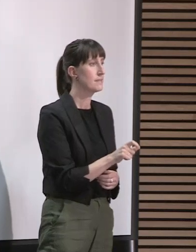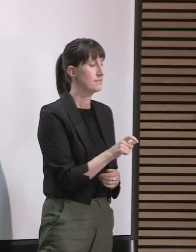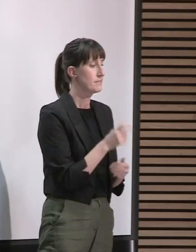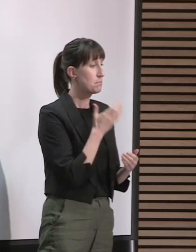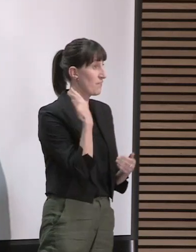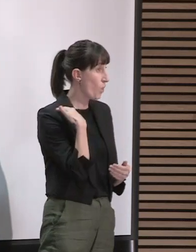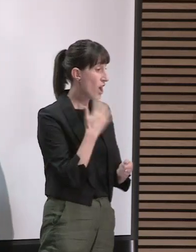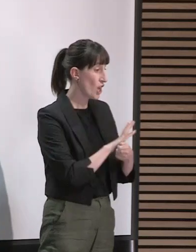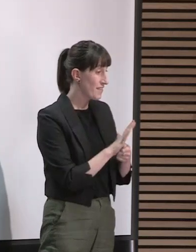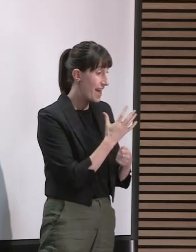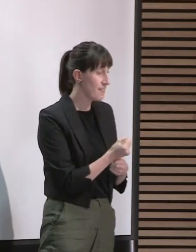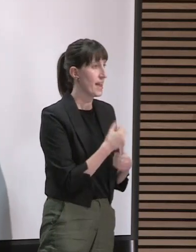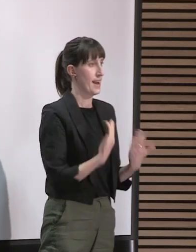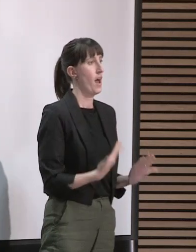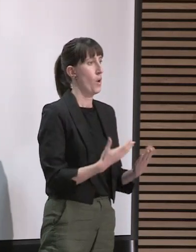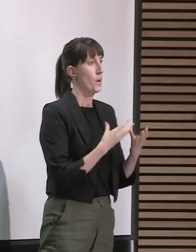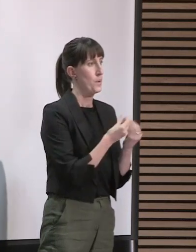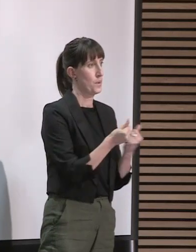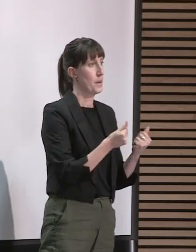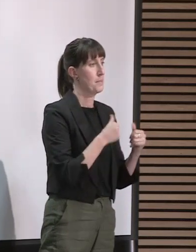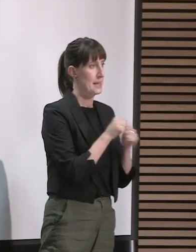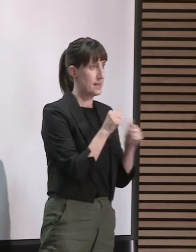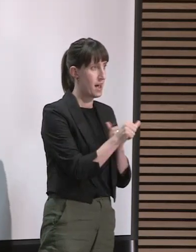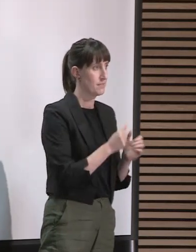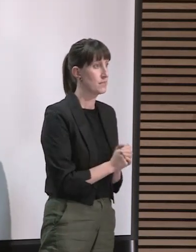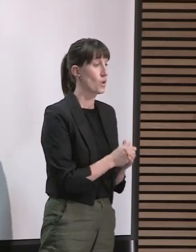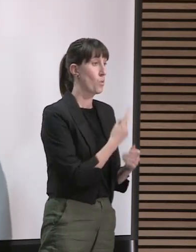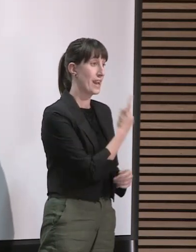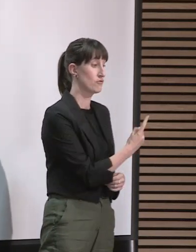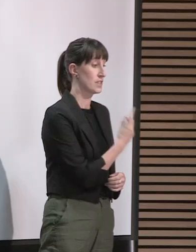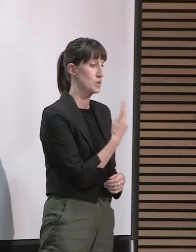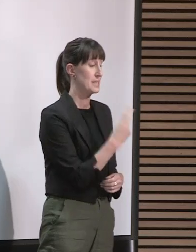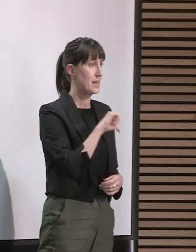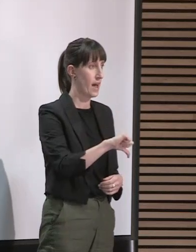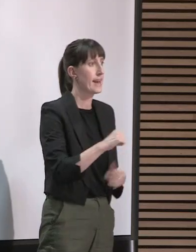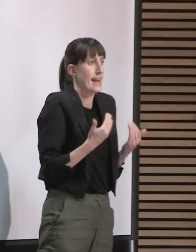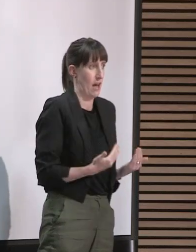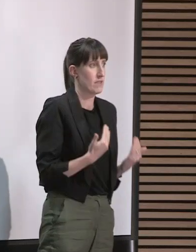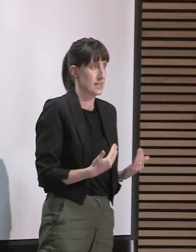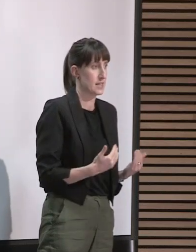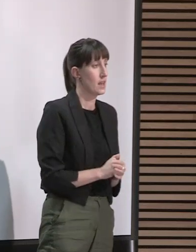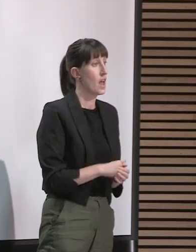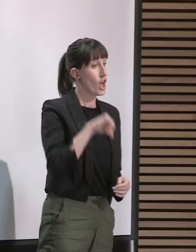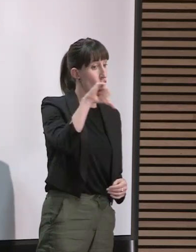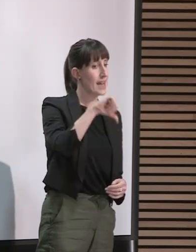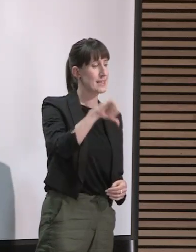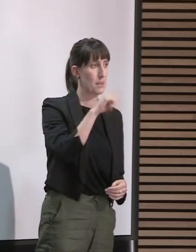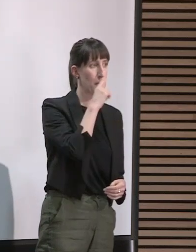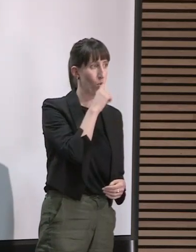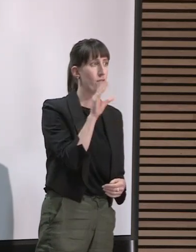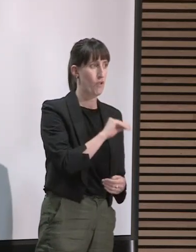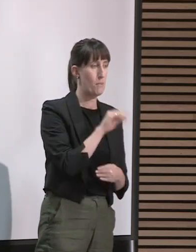the total number of active cases in New Zealand is 129, of which 19 are imported cases